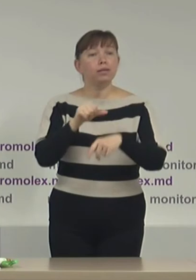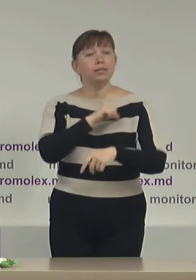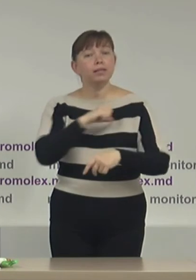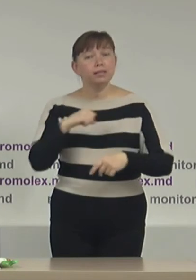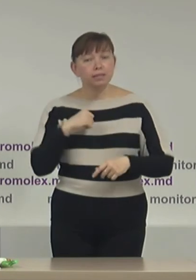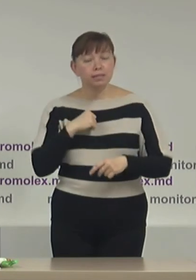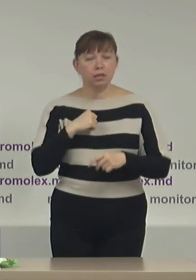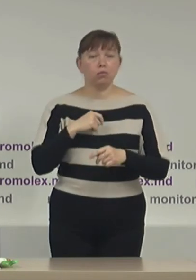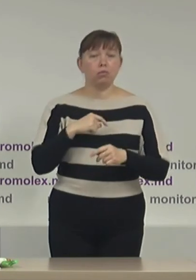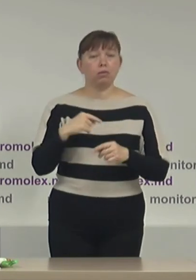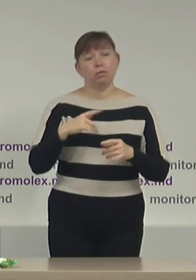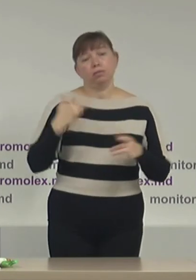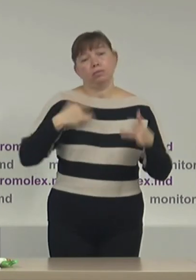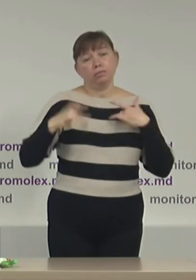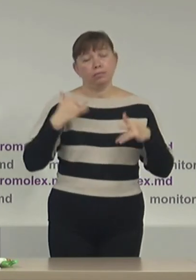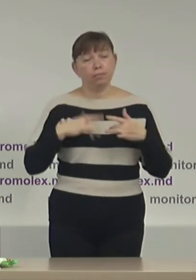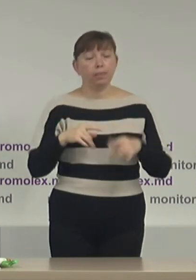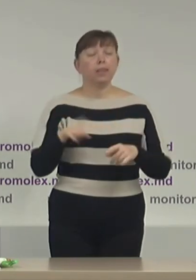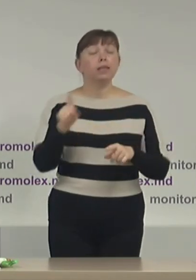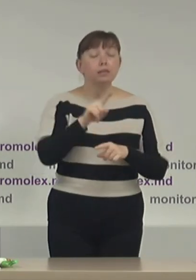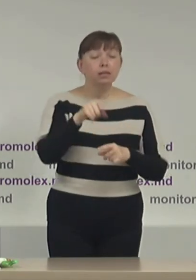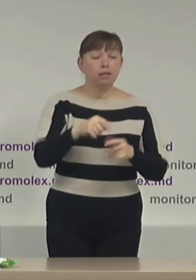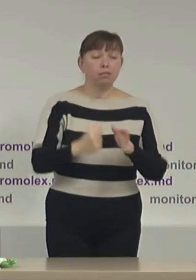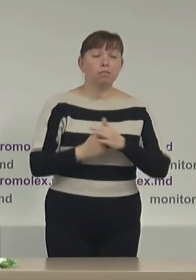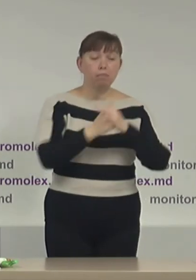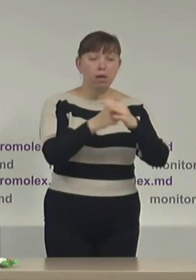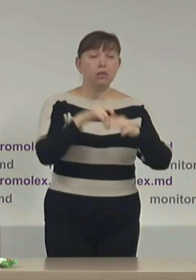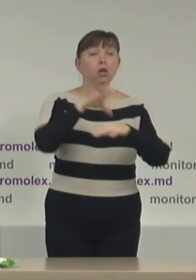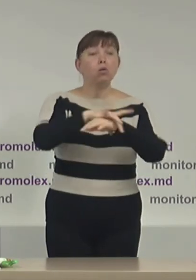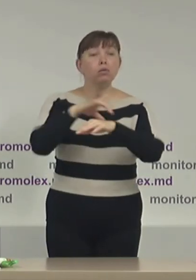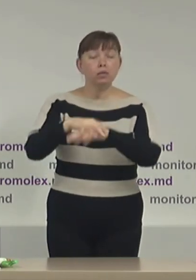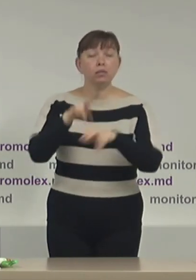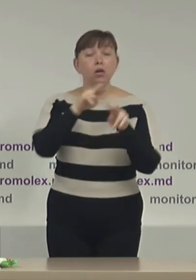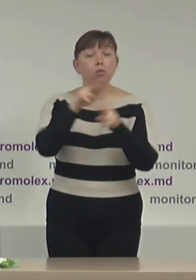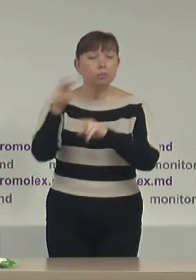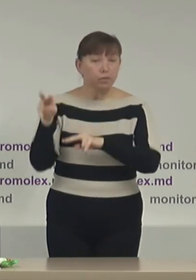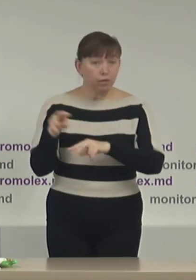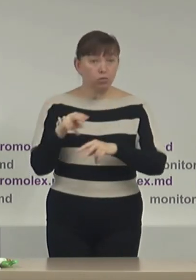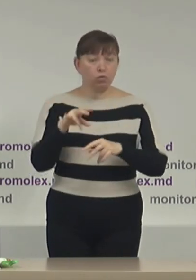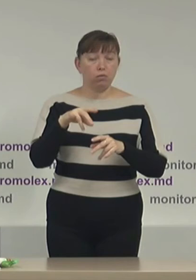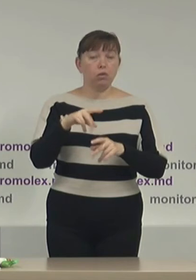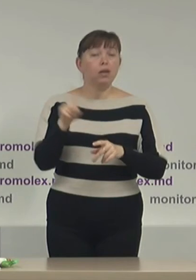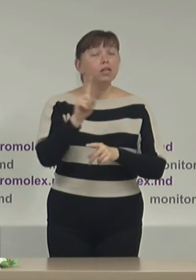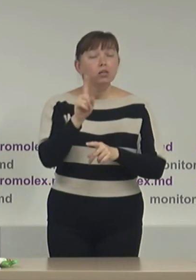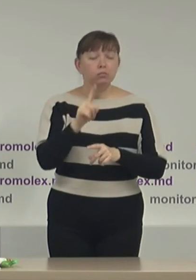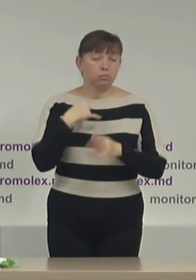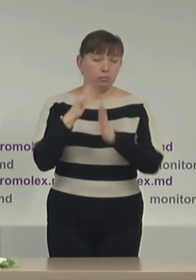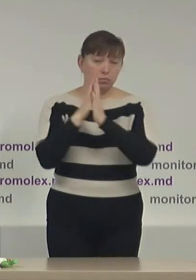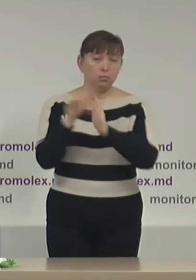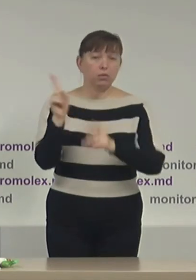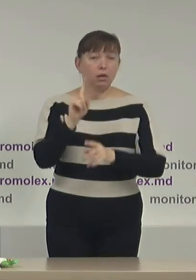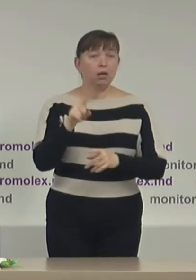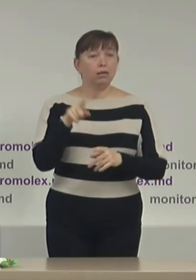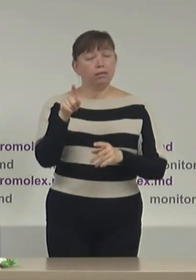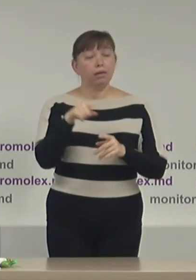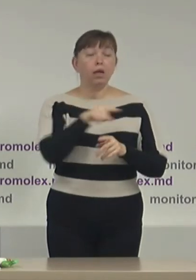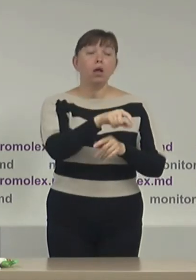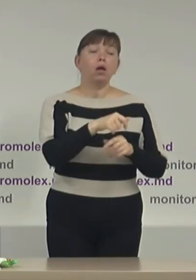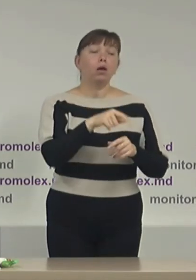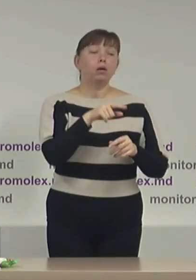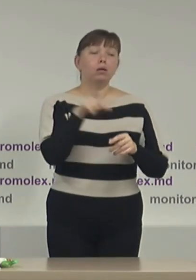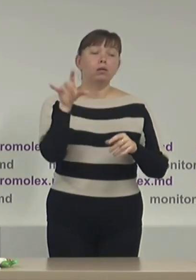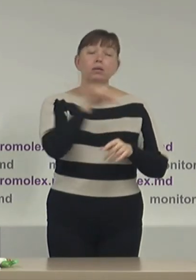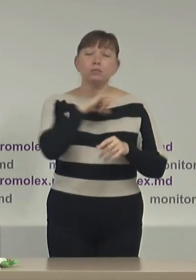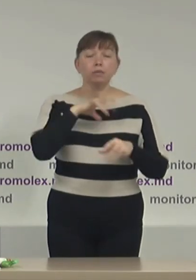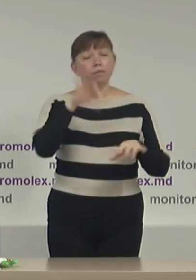law enforcement bodies claim that they react on the basis of Promo-LEX findings, we